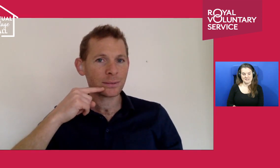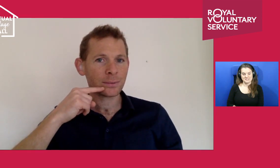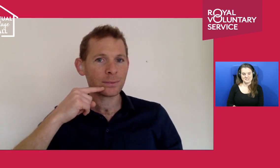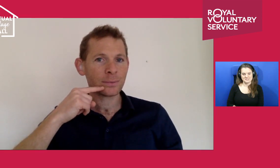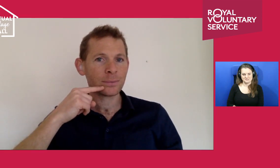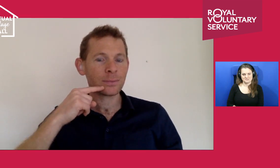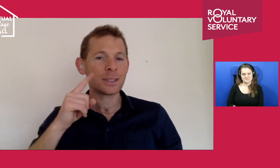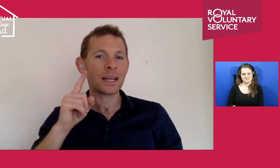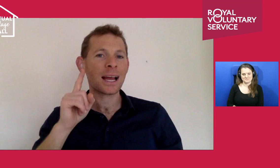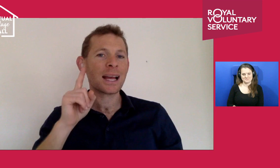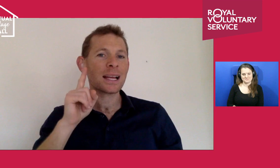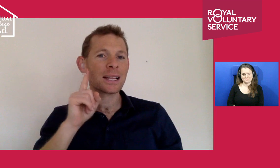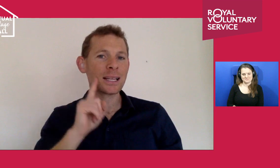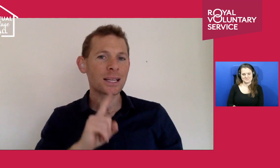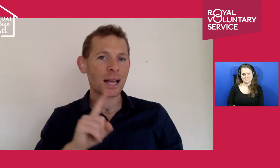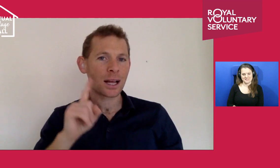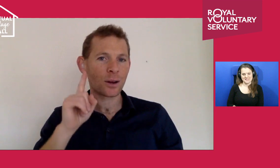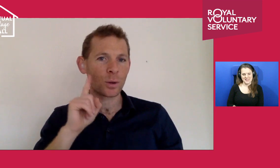Red,